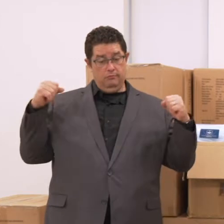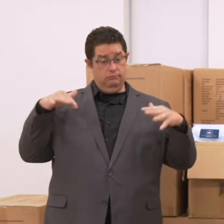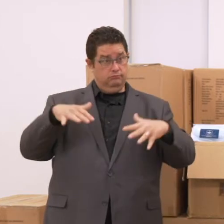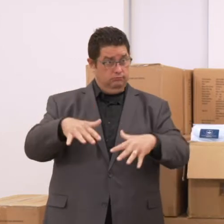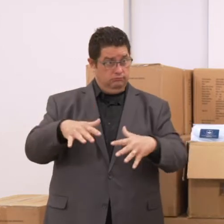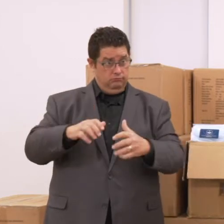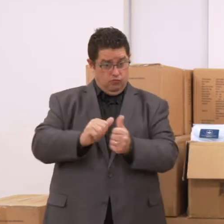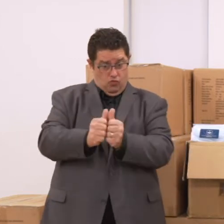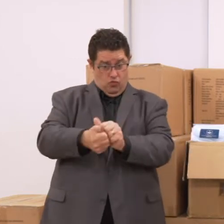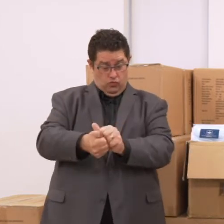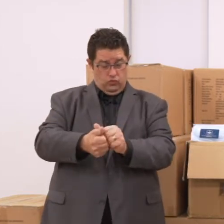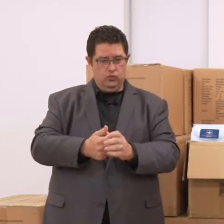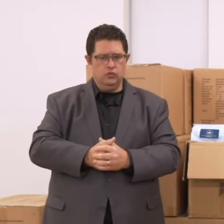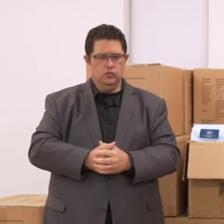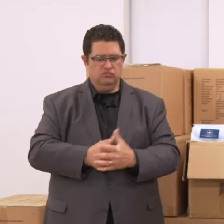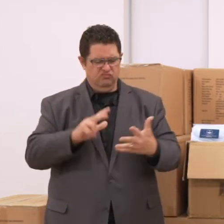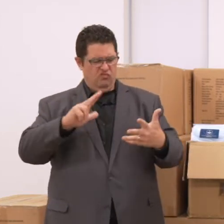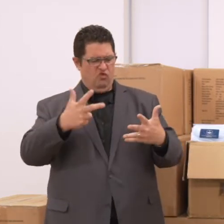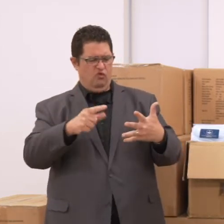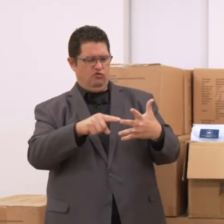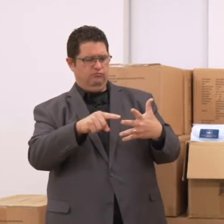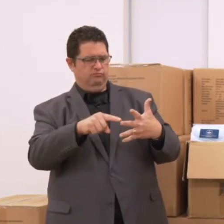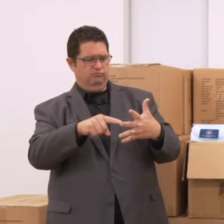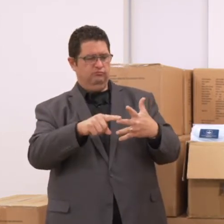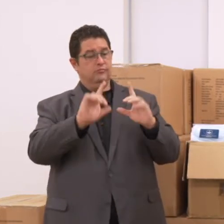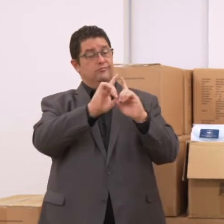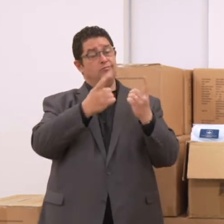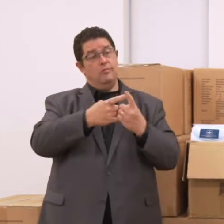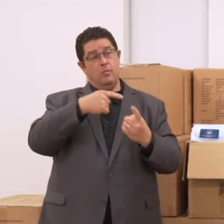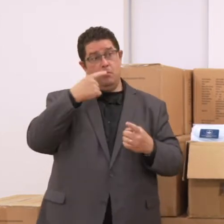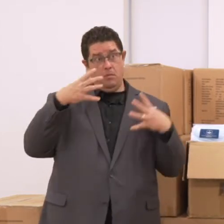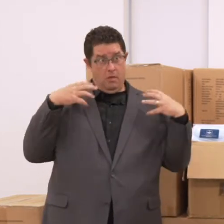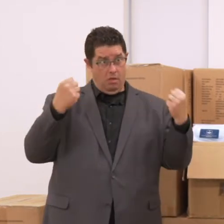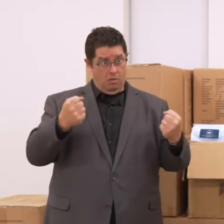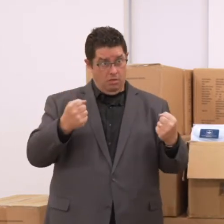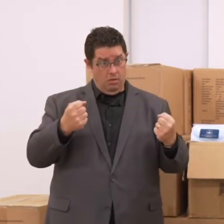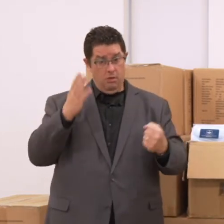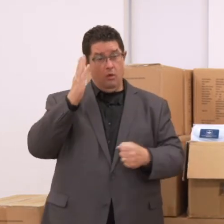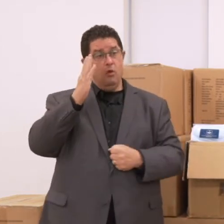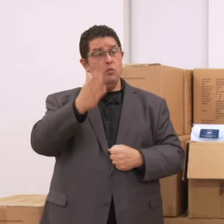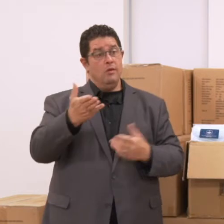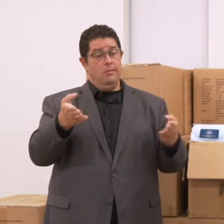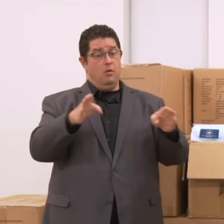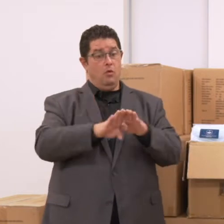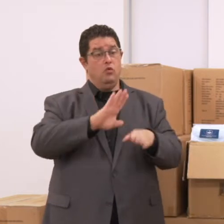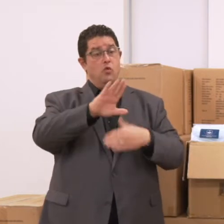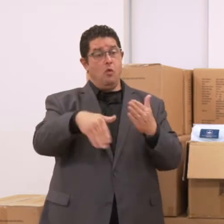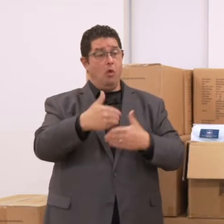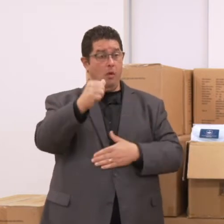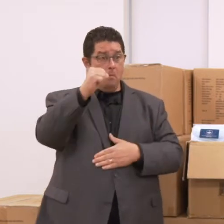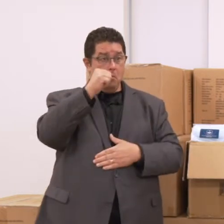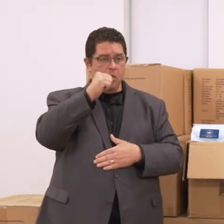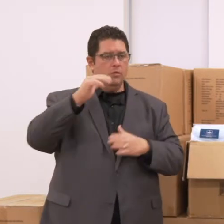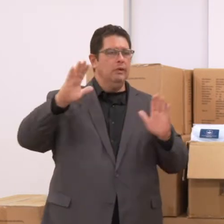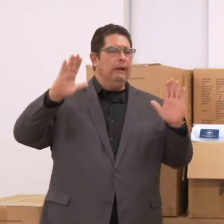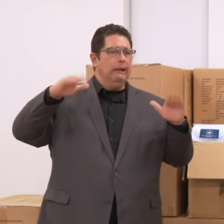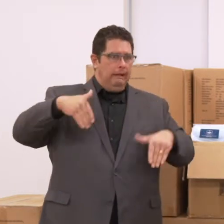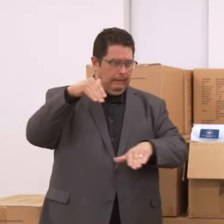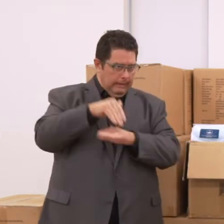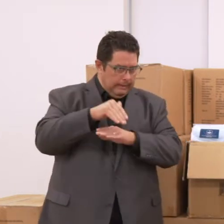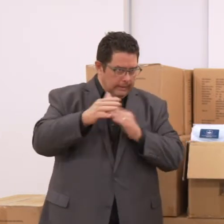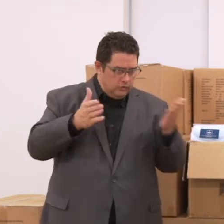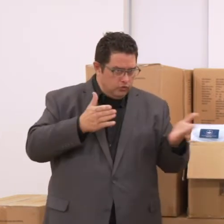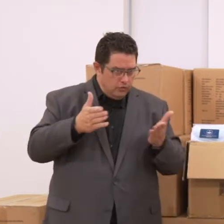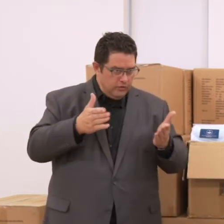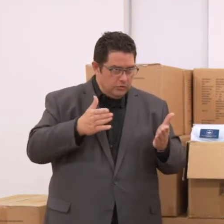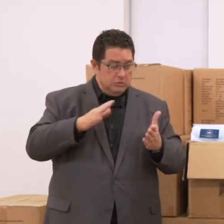our third announcement today is the Department of Public Health will be closing all bars to late night service. This means that